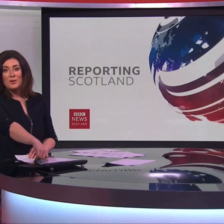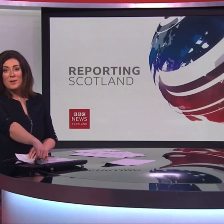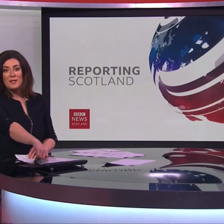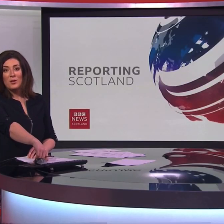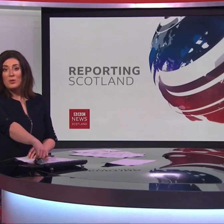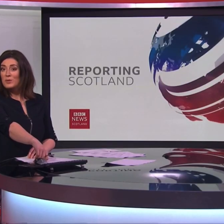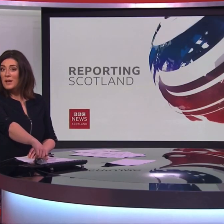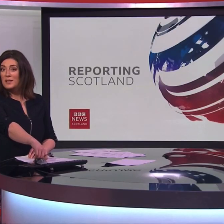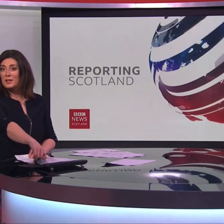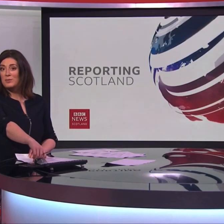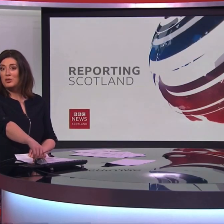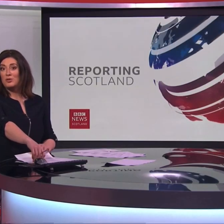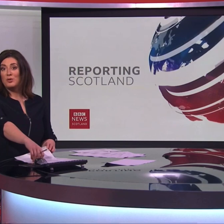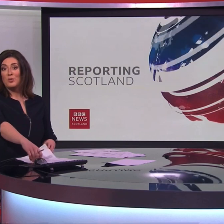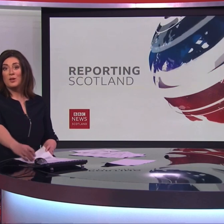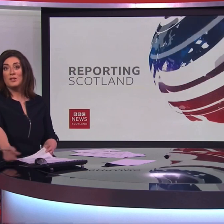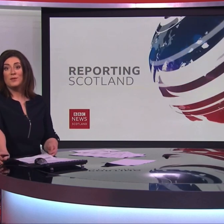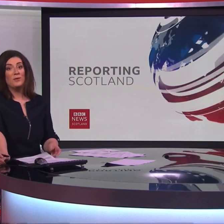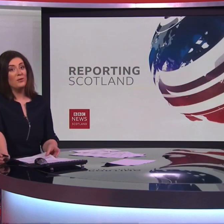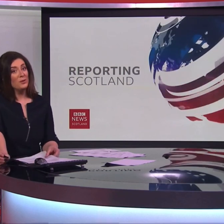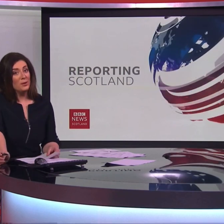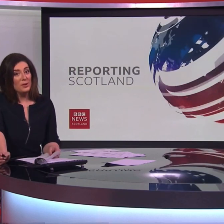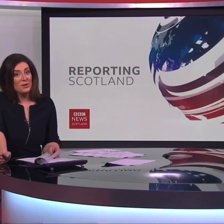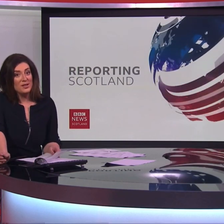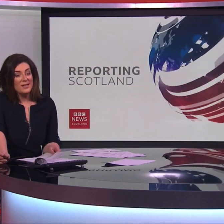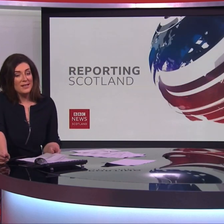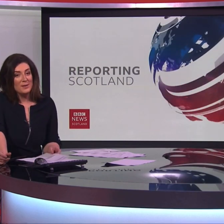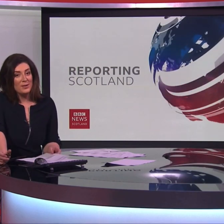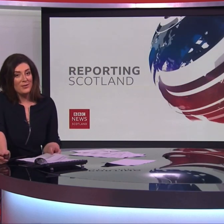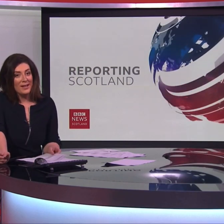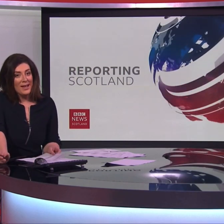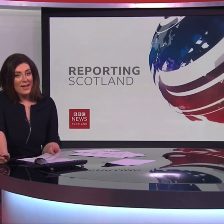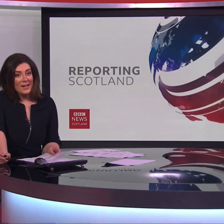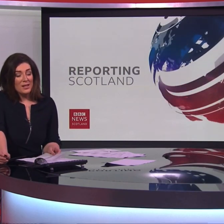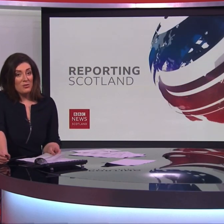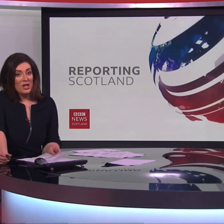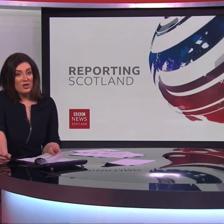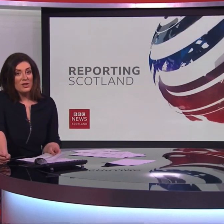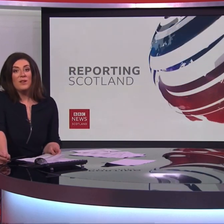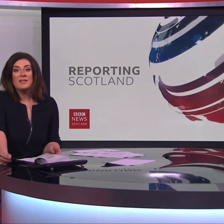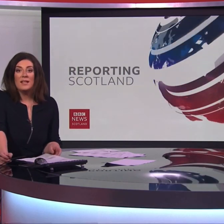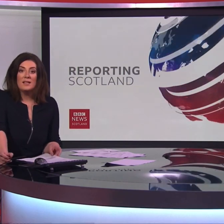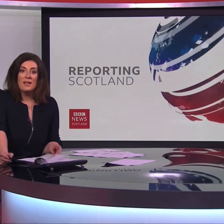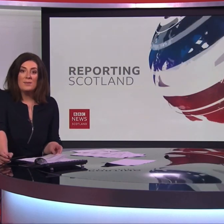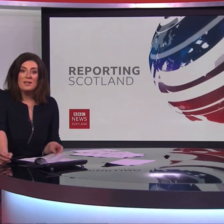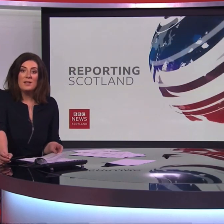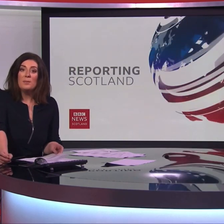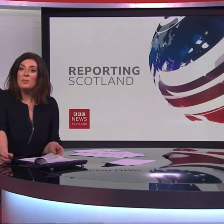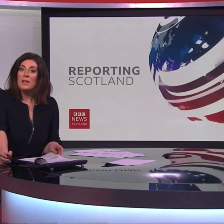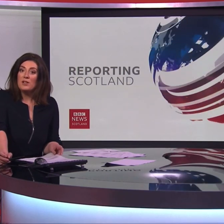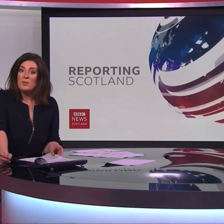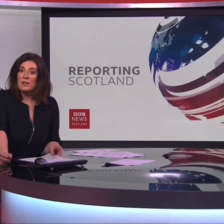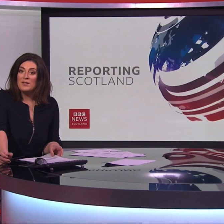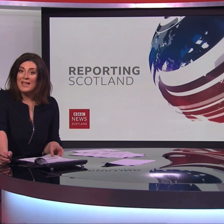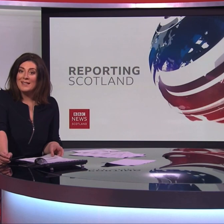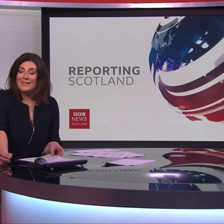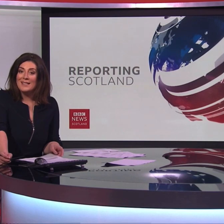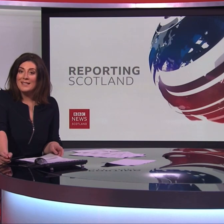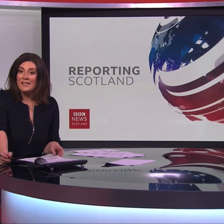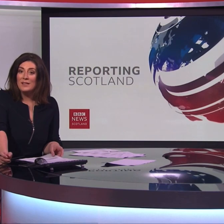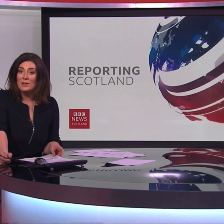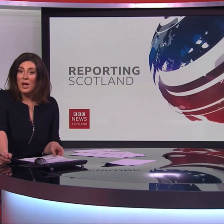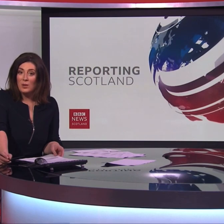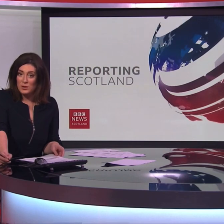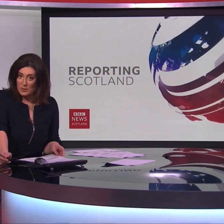Well, the First Minister also had some strong words for footballers at today's briefing, as Rangers investigate claims some players may have attended